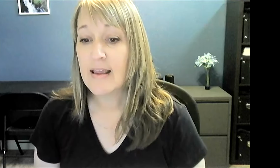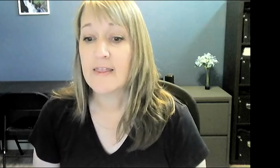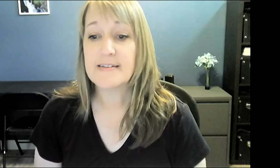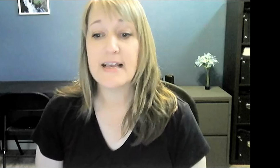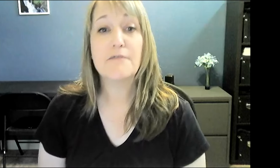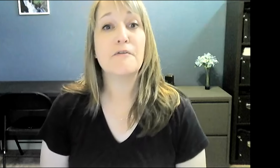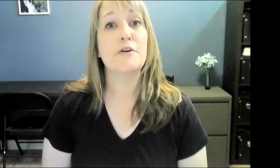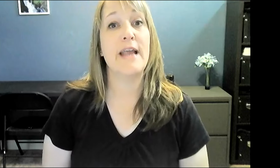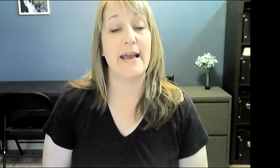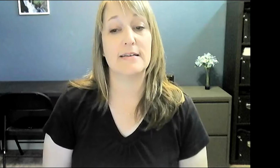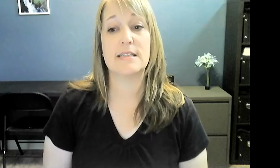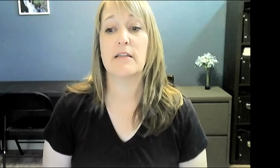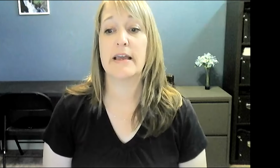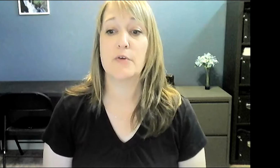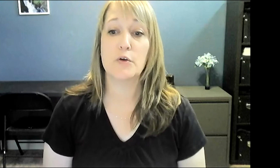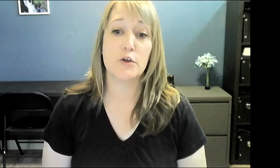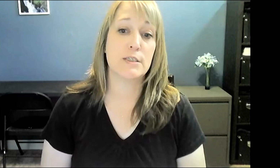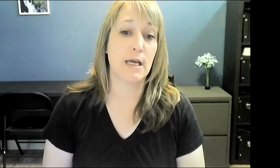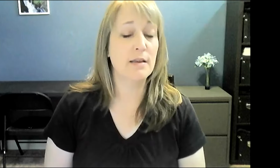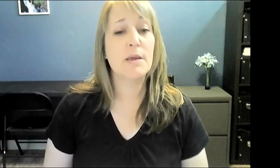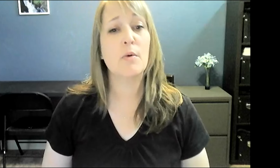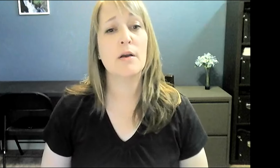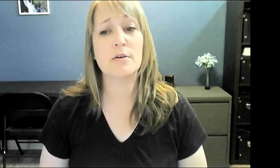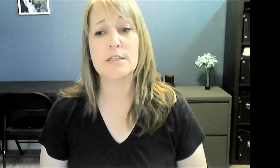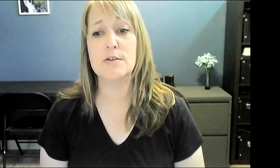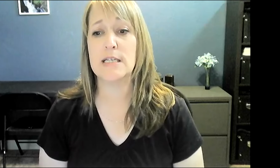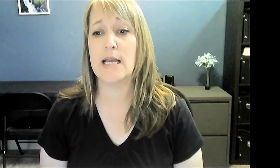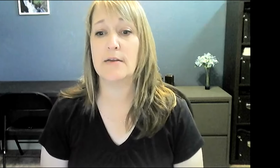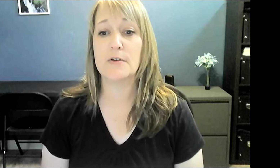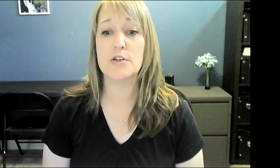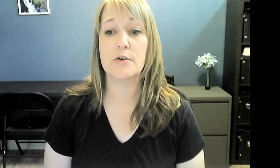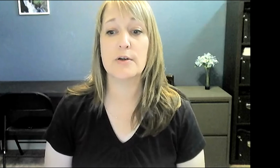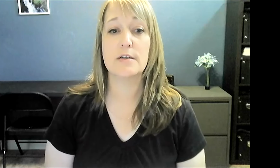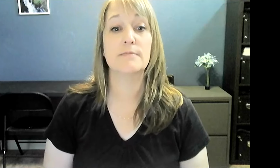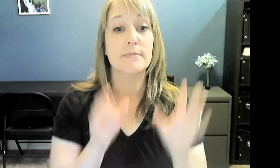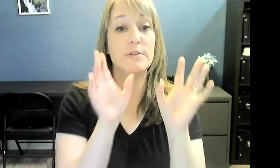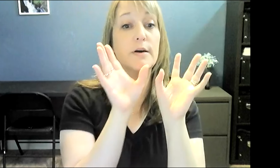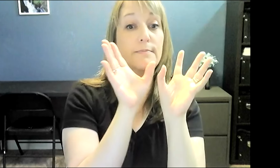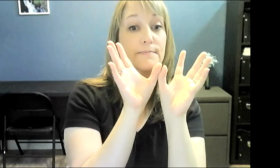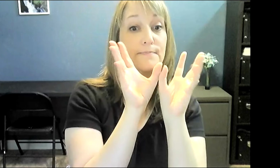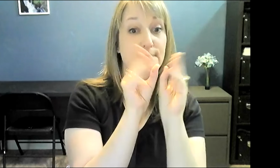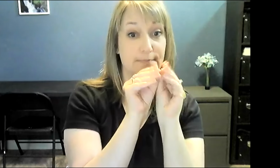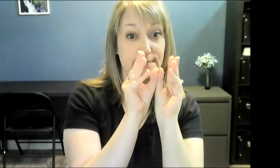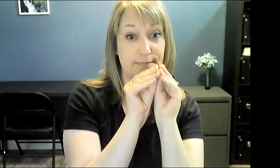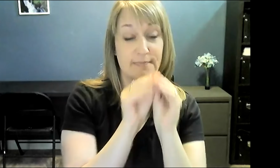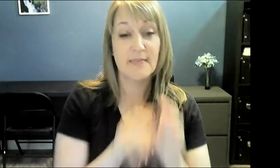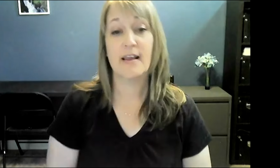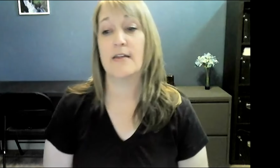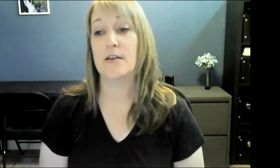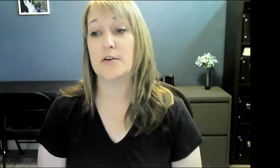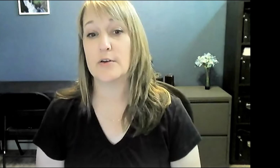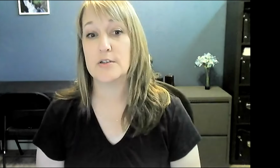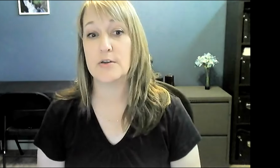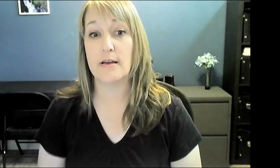The sign for next, like if you're telling me what you're going to do today, and first you're going to a, and then you're going to the,